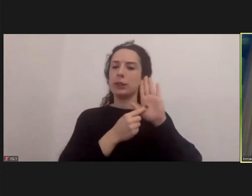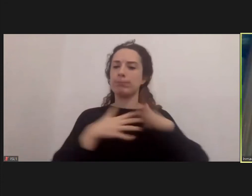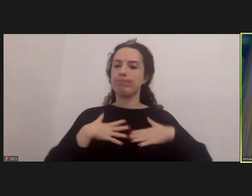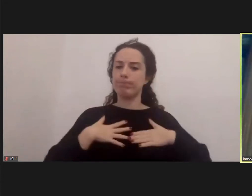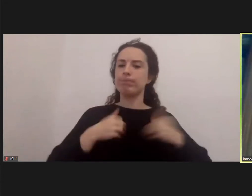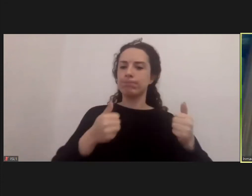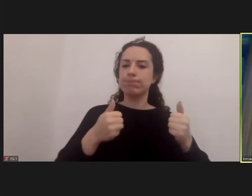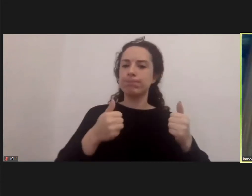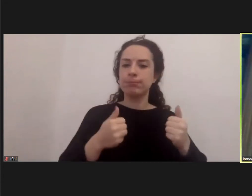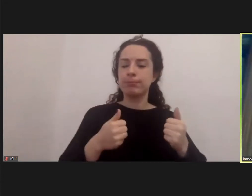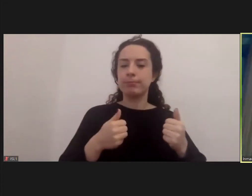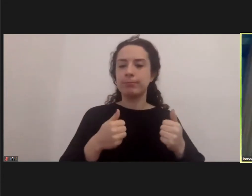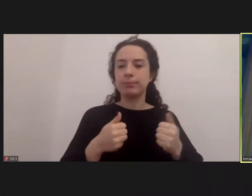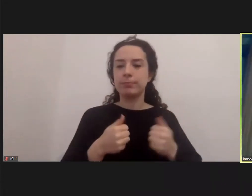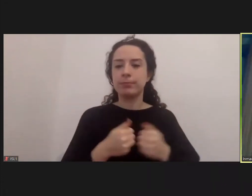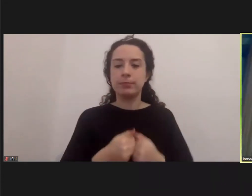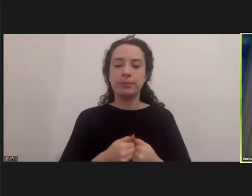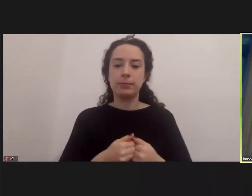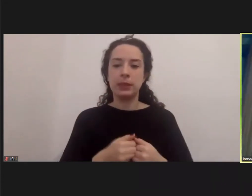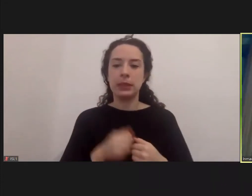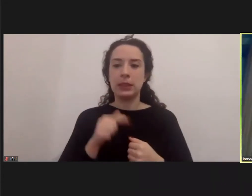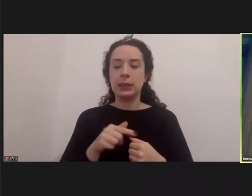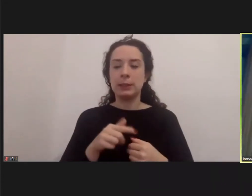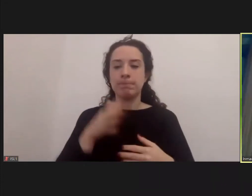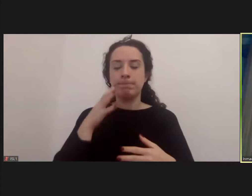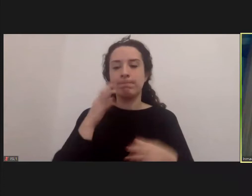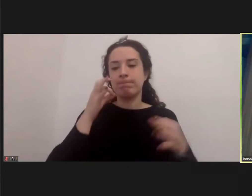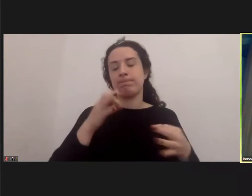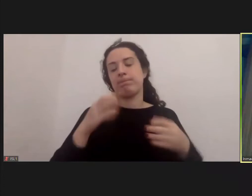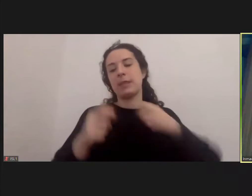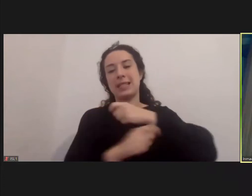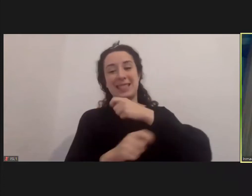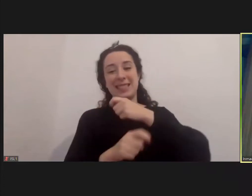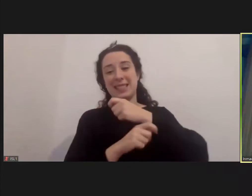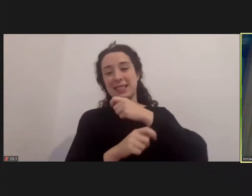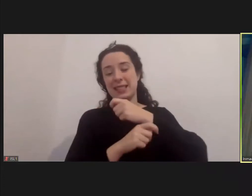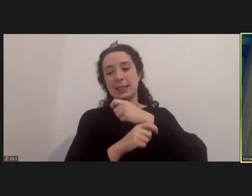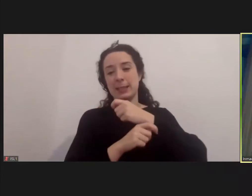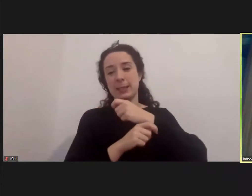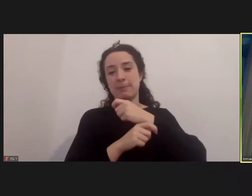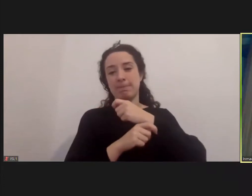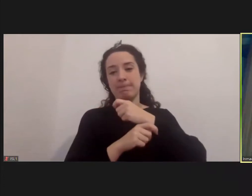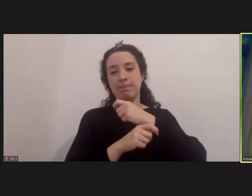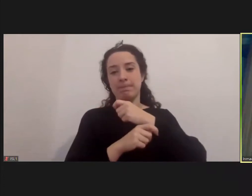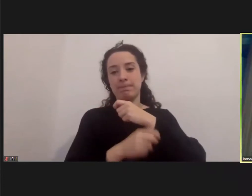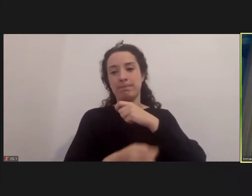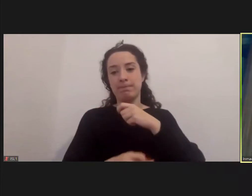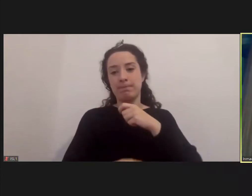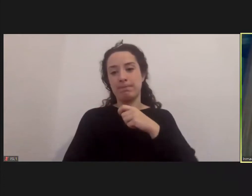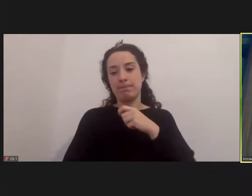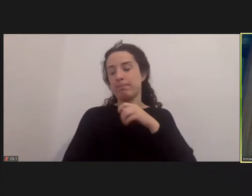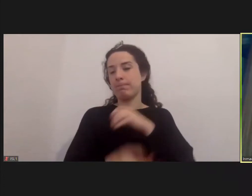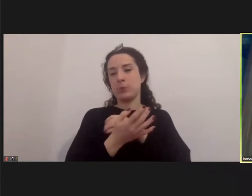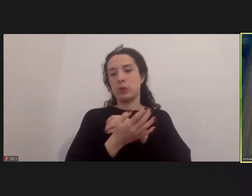reflected in the strategy by the launching of a flagship initiative